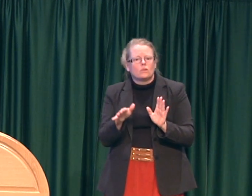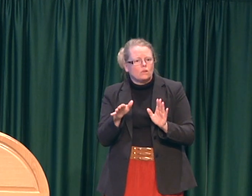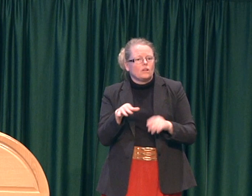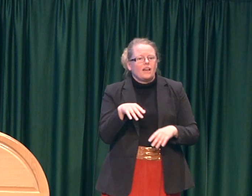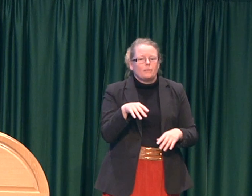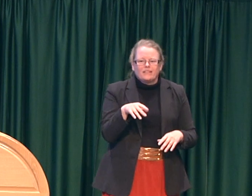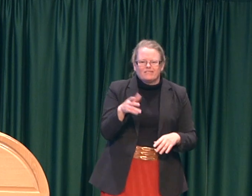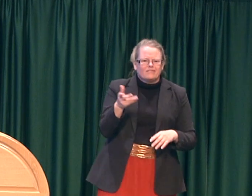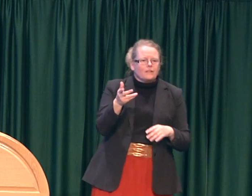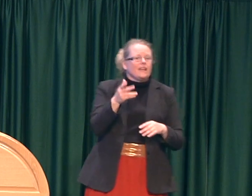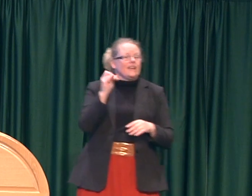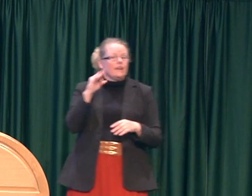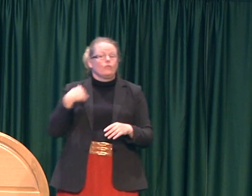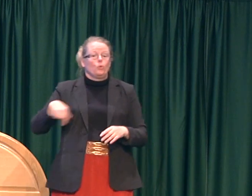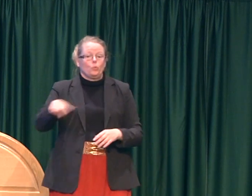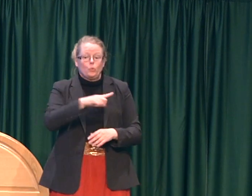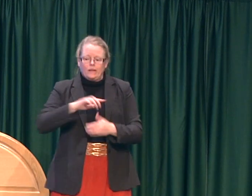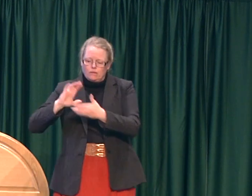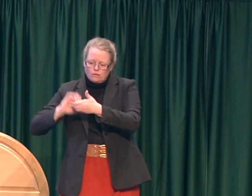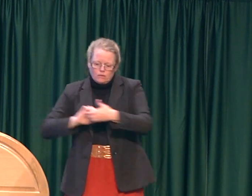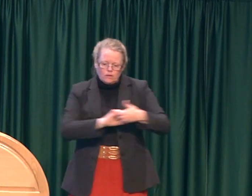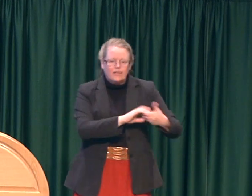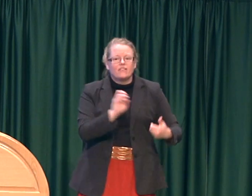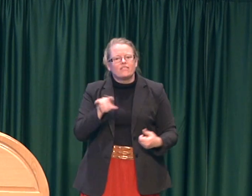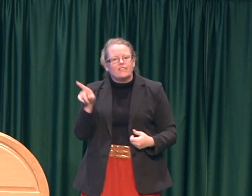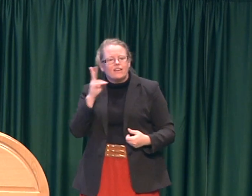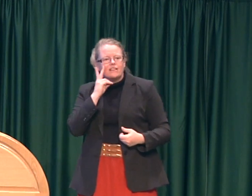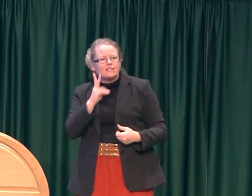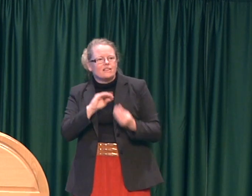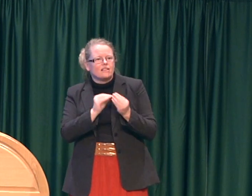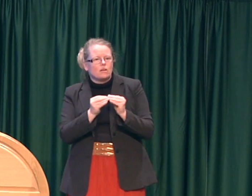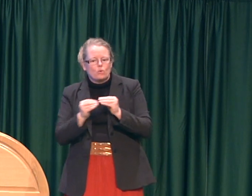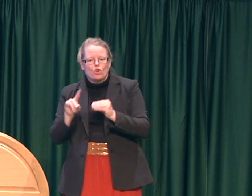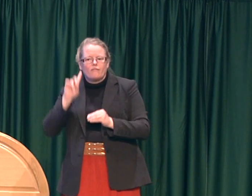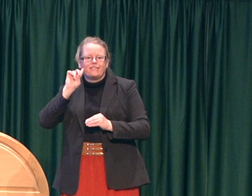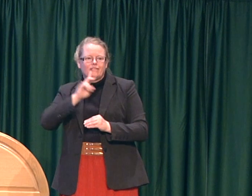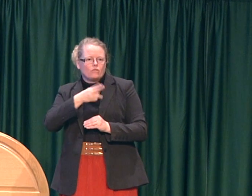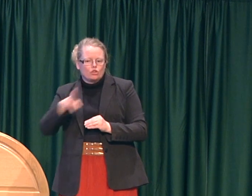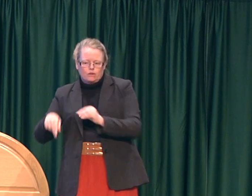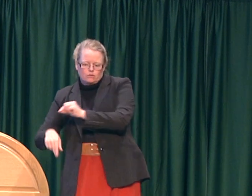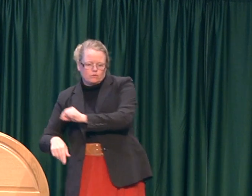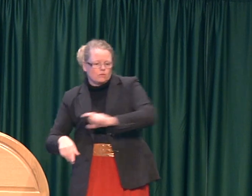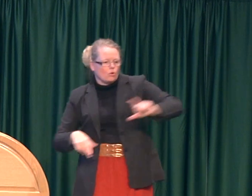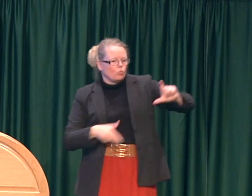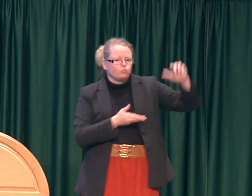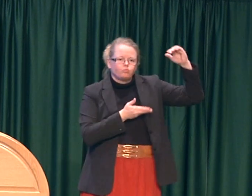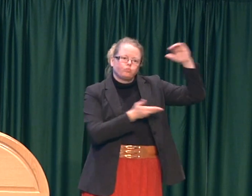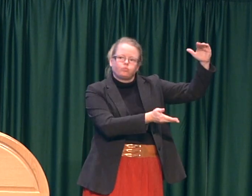people who work in the field, such as interpreters, if all of us collaborate, they